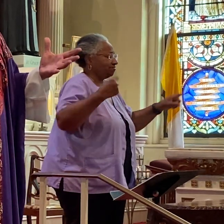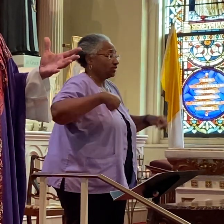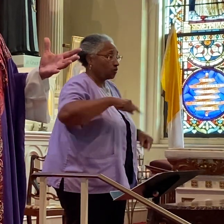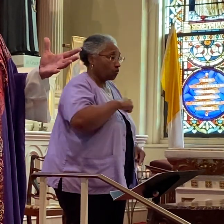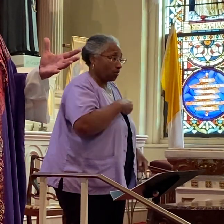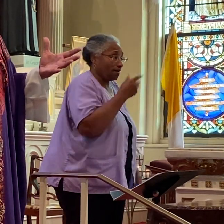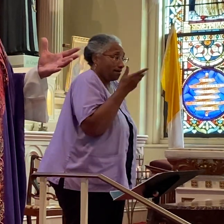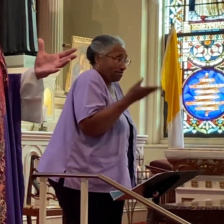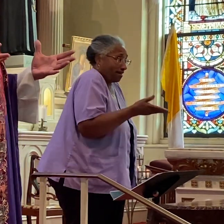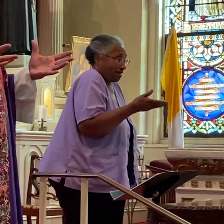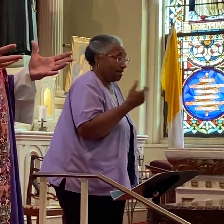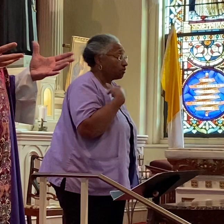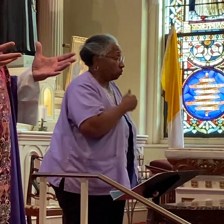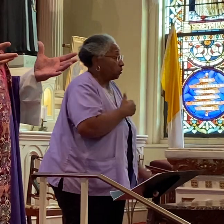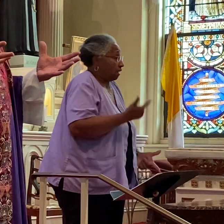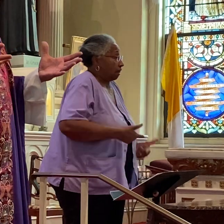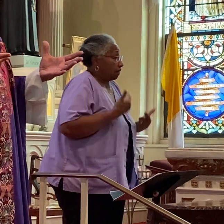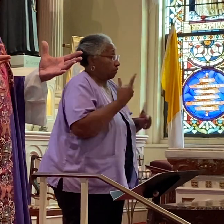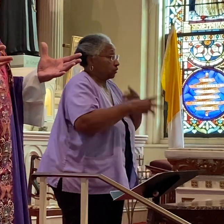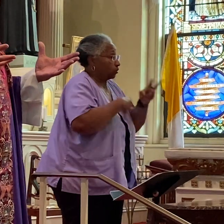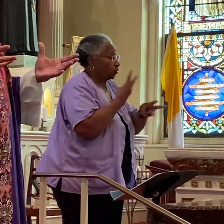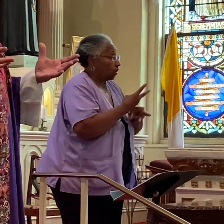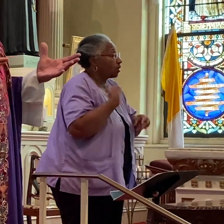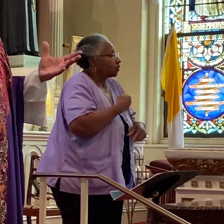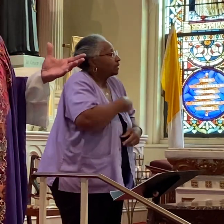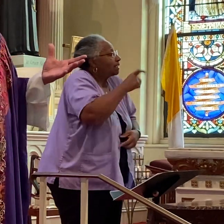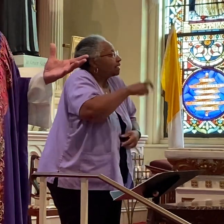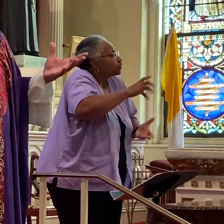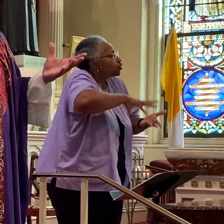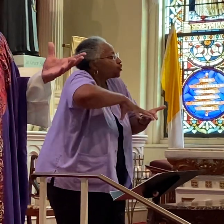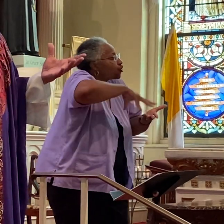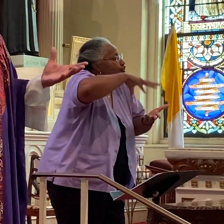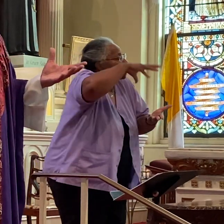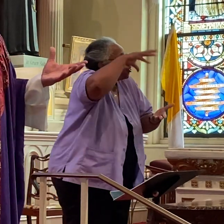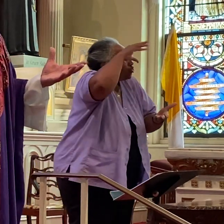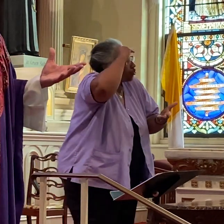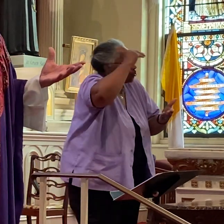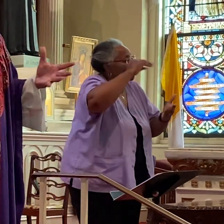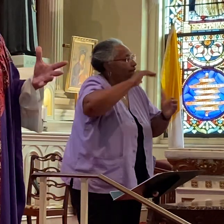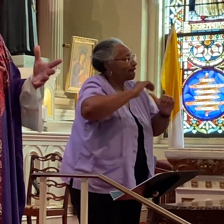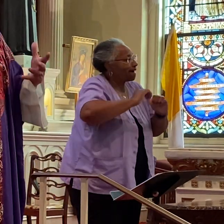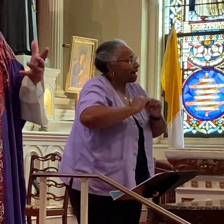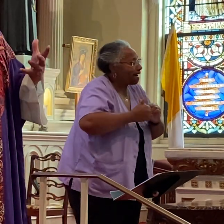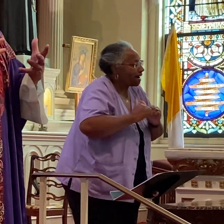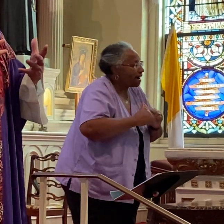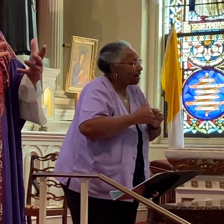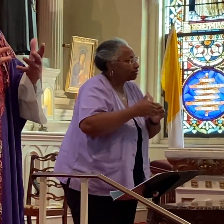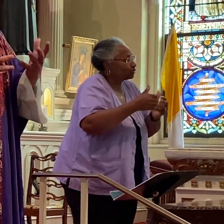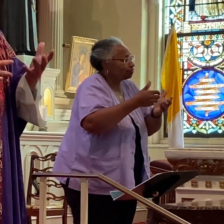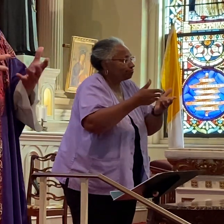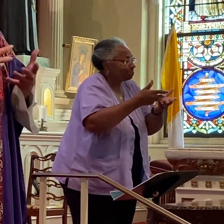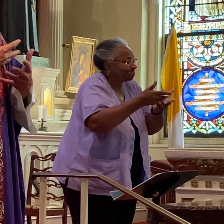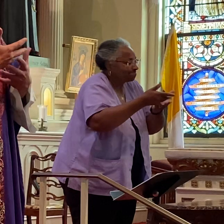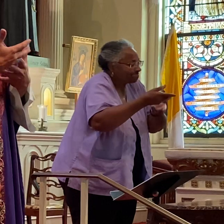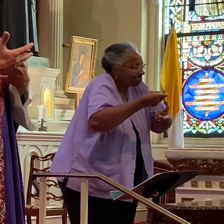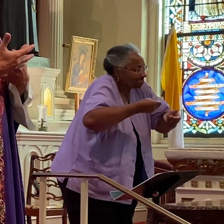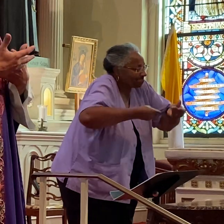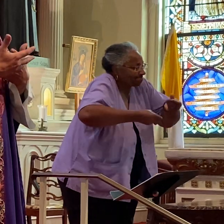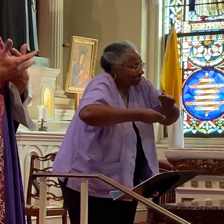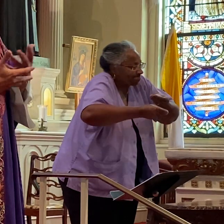we need to learn how to deal with extreme temperatures. Part of Advent is to be able